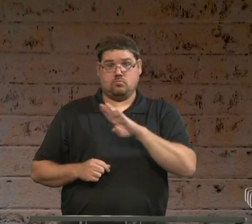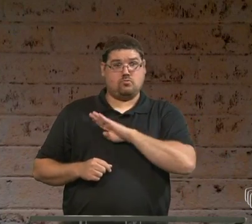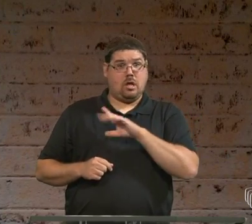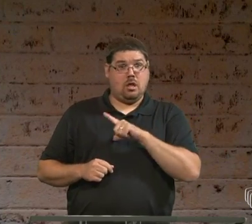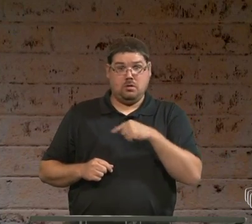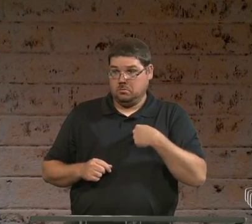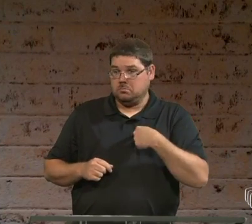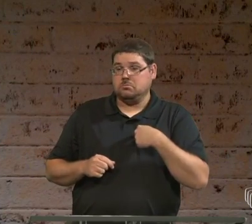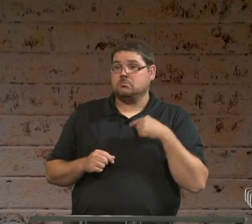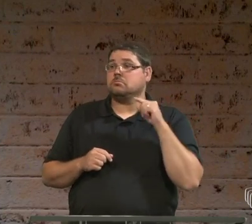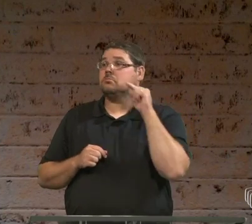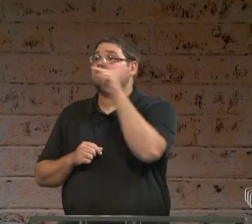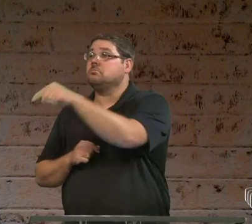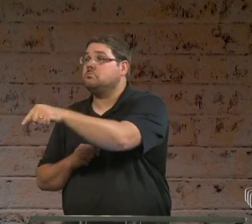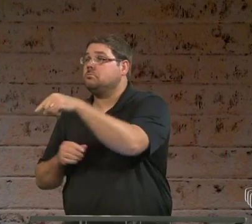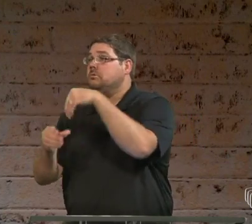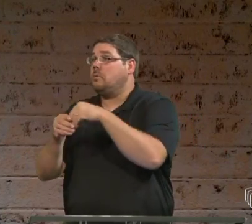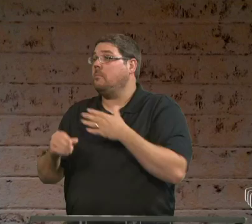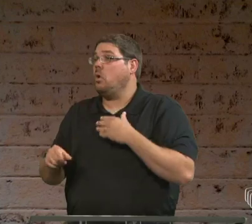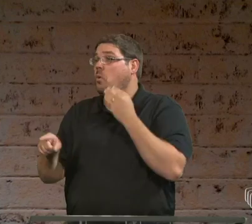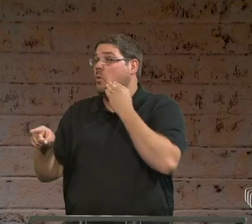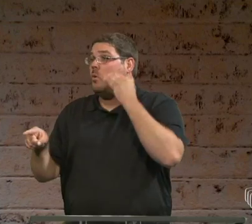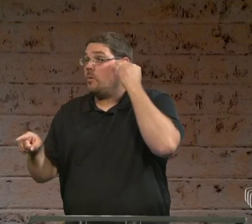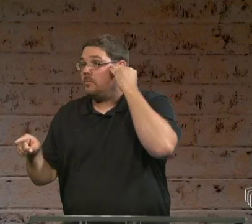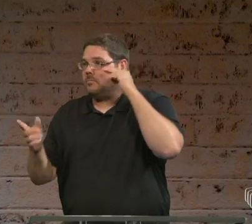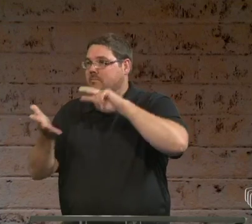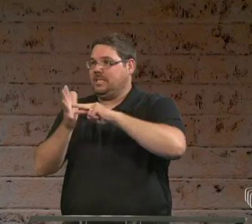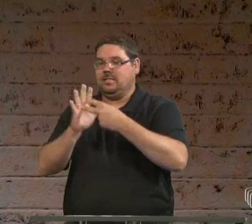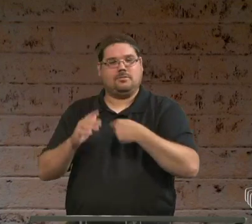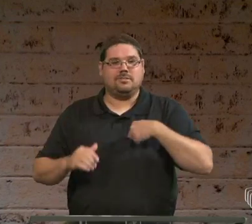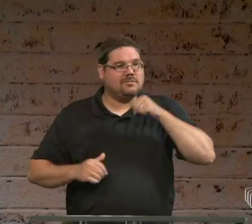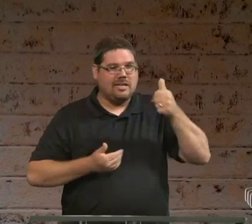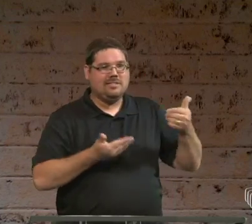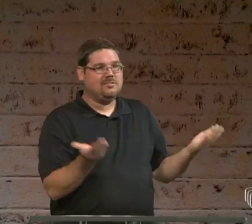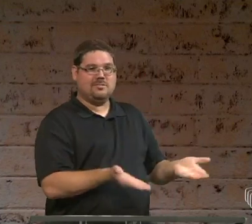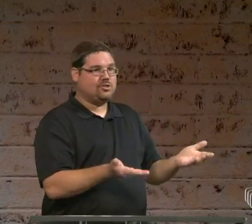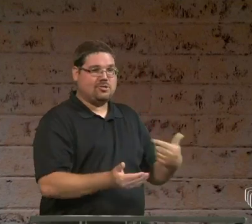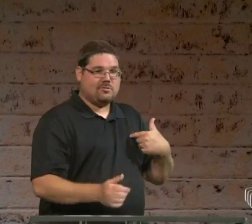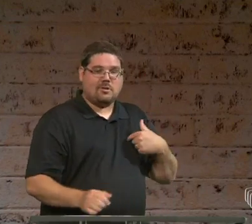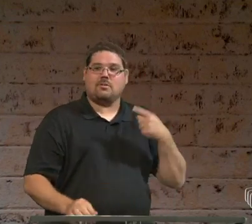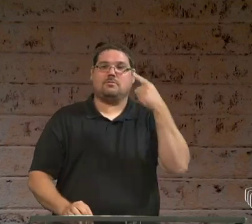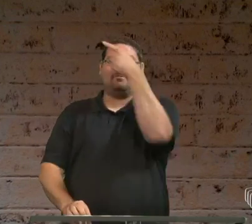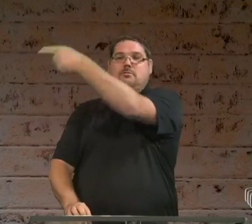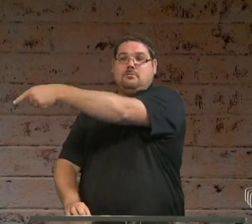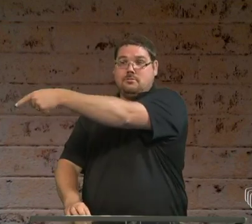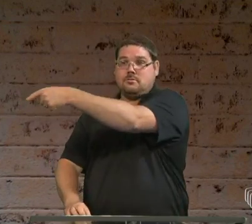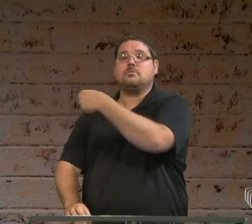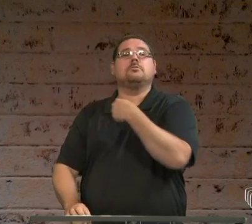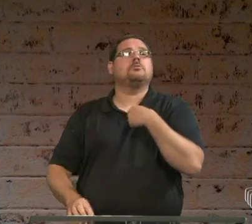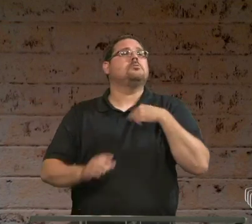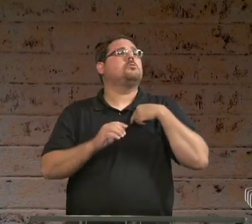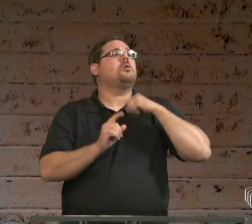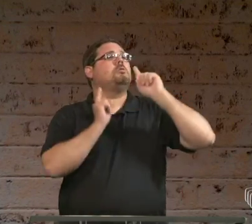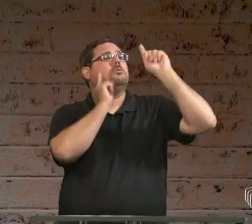I'm sure. Like, what if I, Brian Lievens, were in my home there? Then that means I'm not here, I'm over